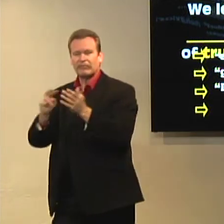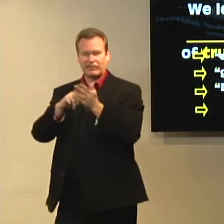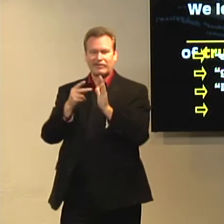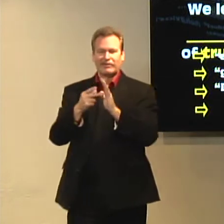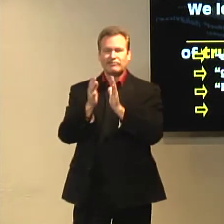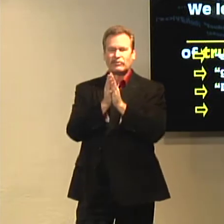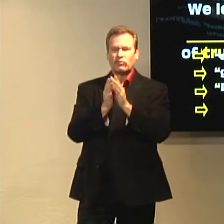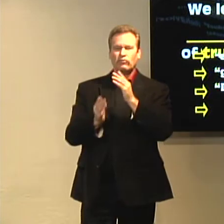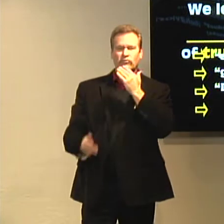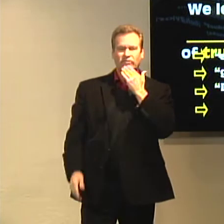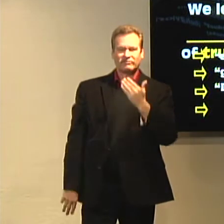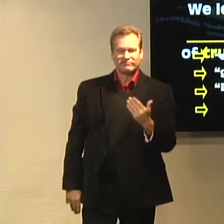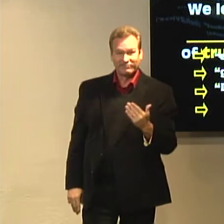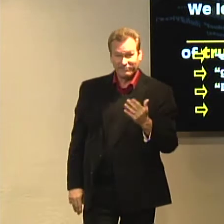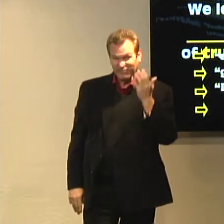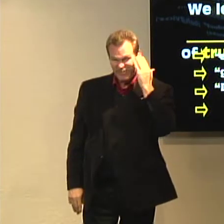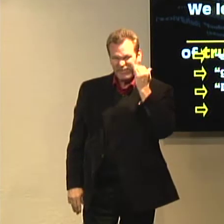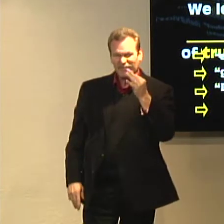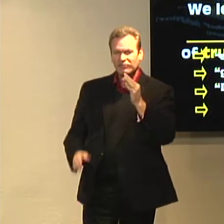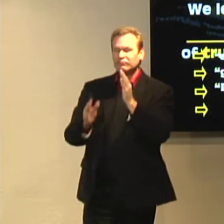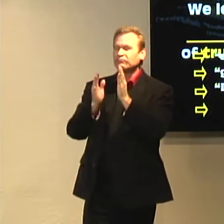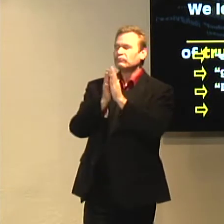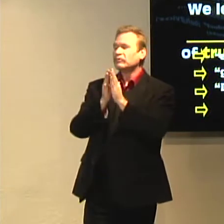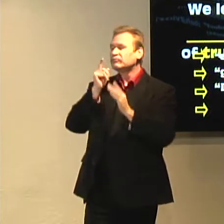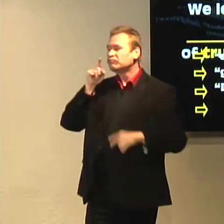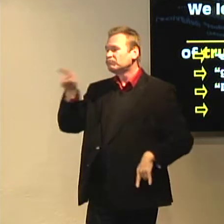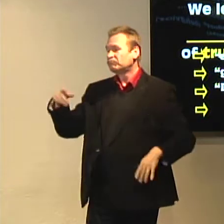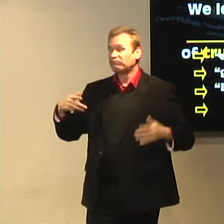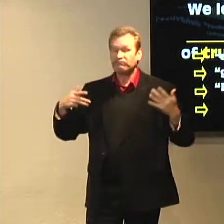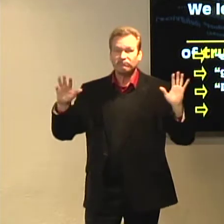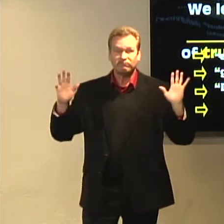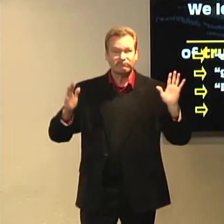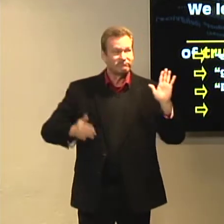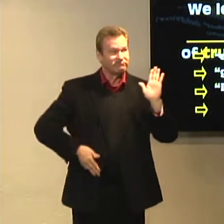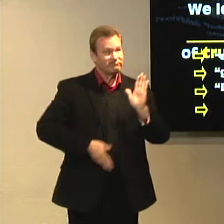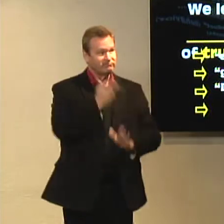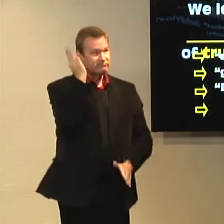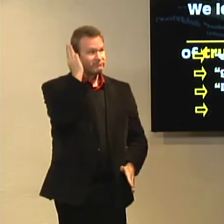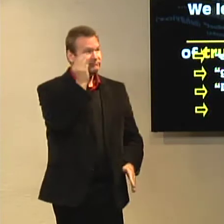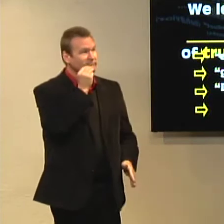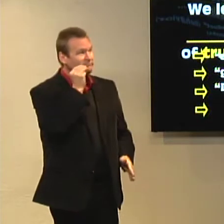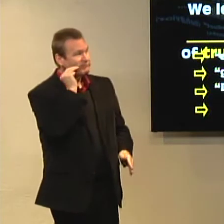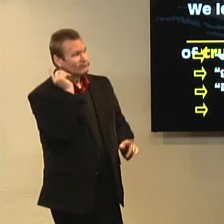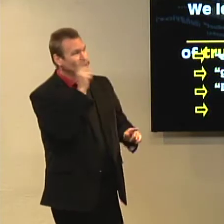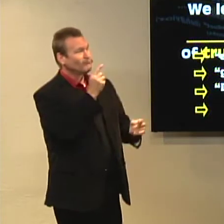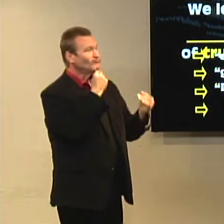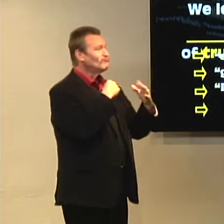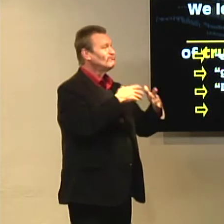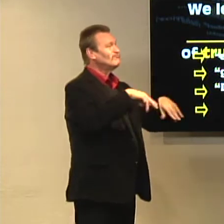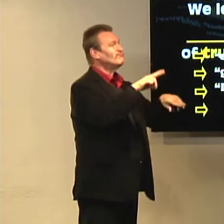their lives. And like, if a person's like, oh, I'll just pray for you, and they just take off,